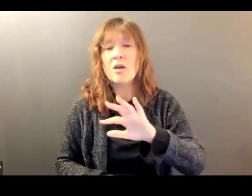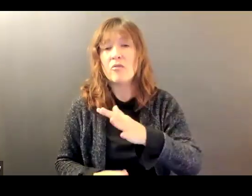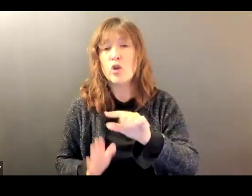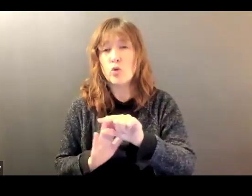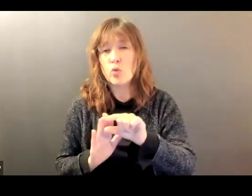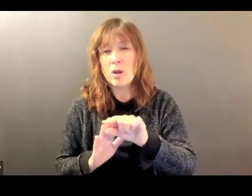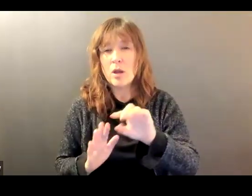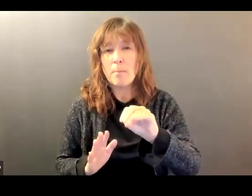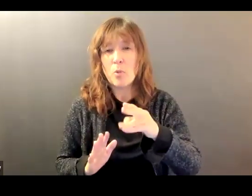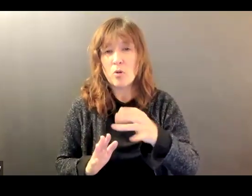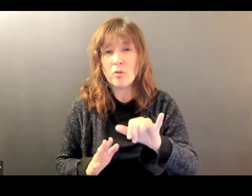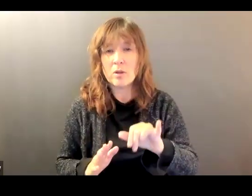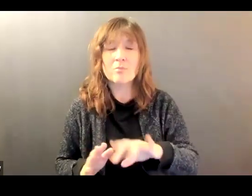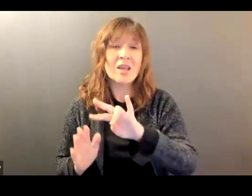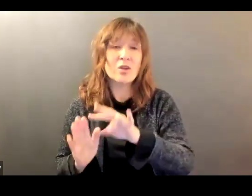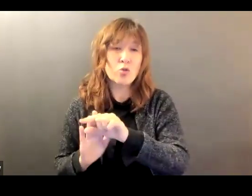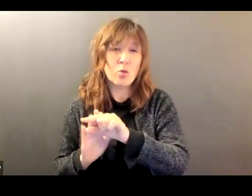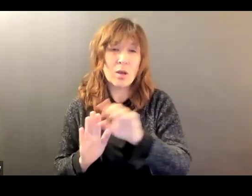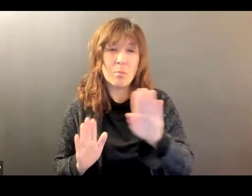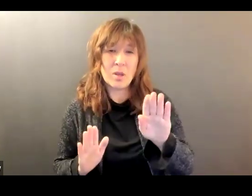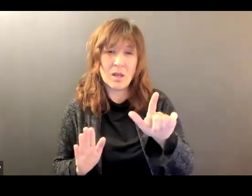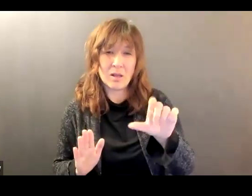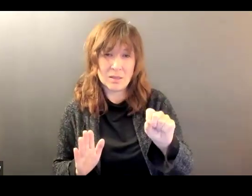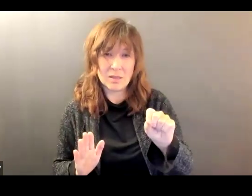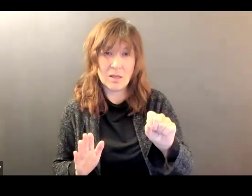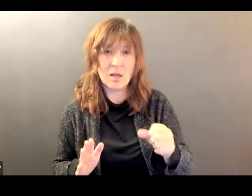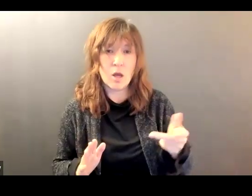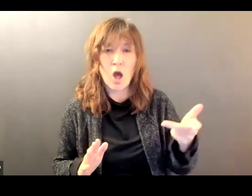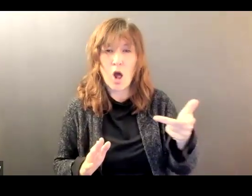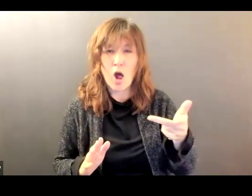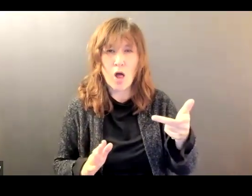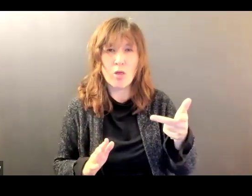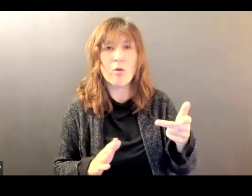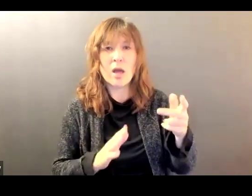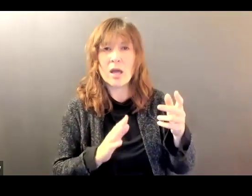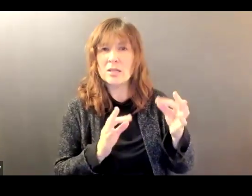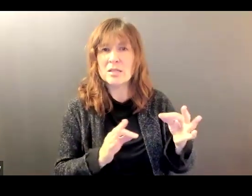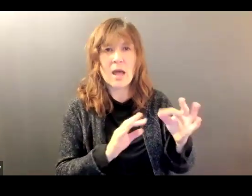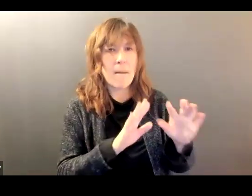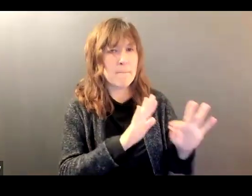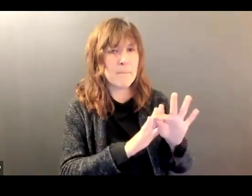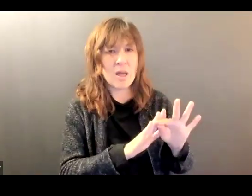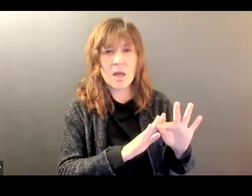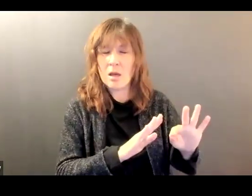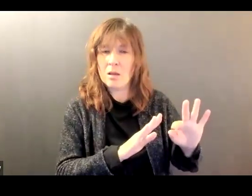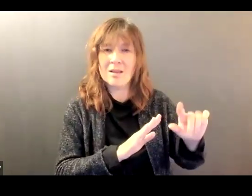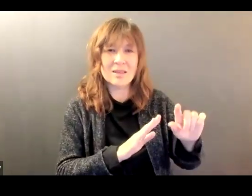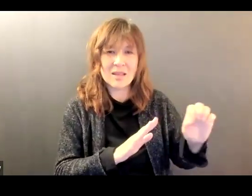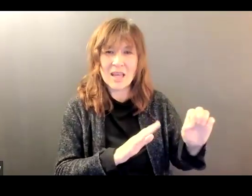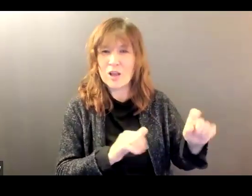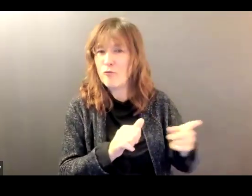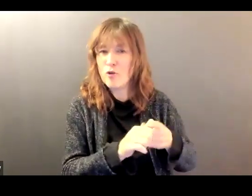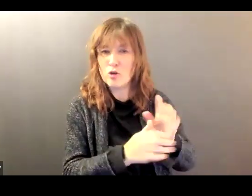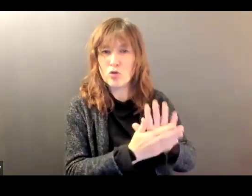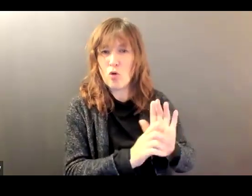a seventh grader at Boston Latin School. We have consistently, of all three kids, chosen Lee Academy as the first school for our kids to get involved with. It has